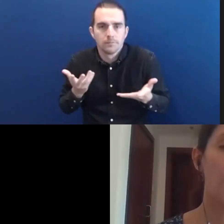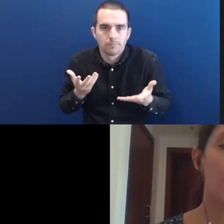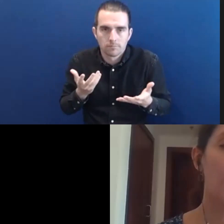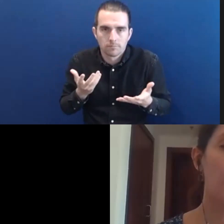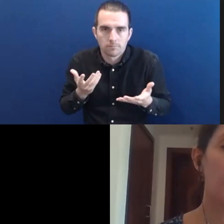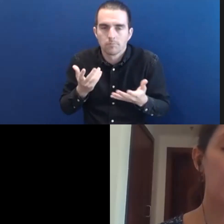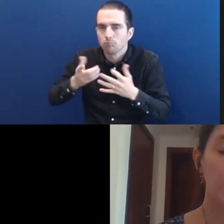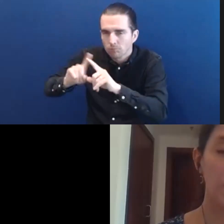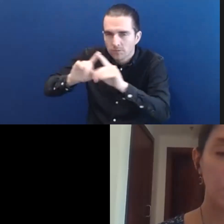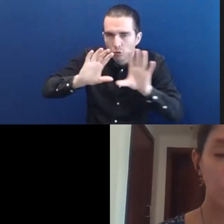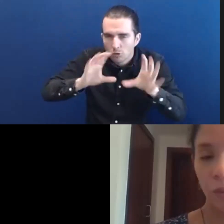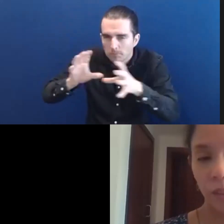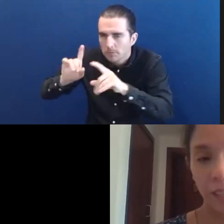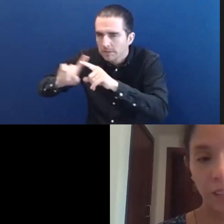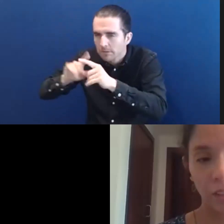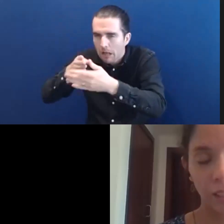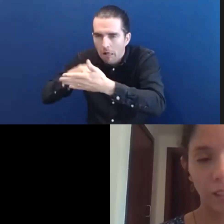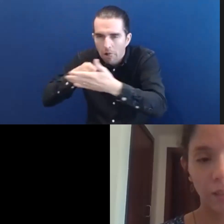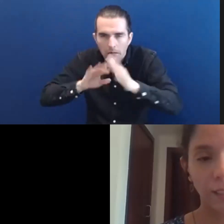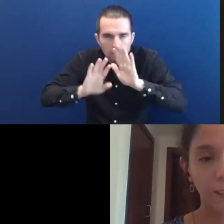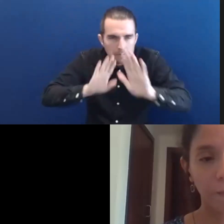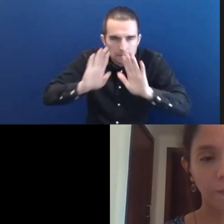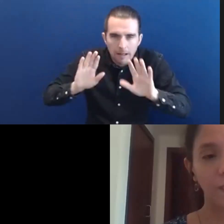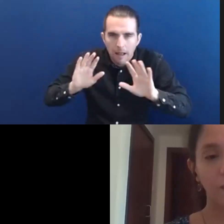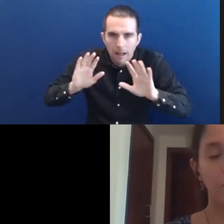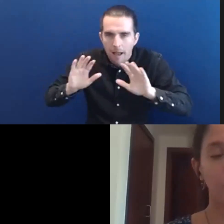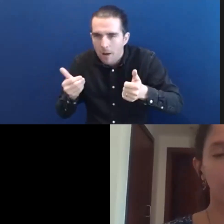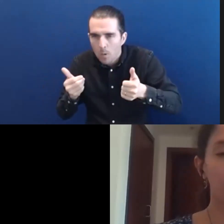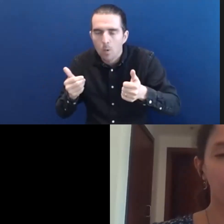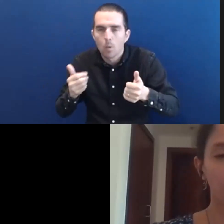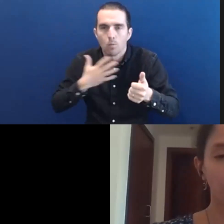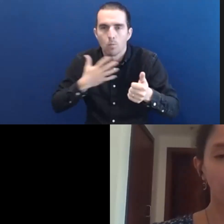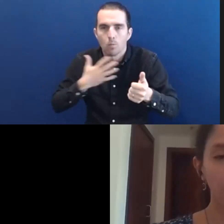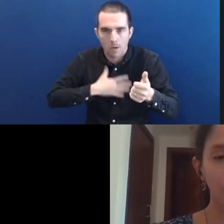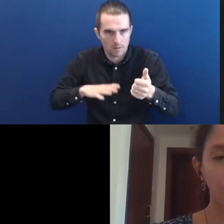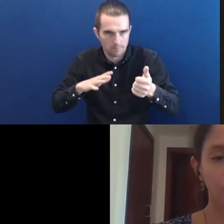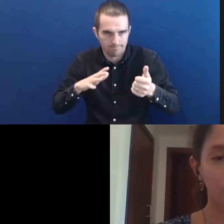different people are able to fully exercise their rights.